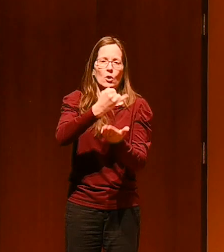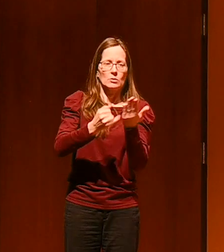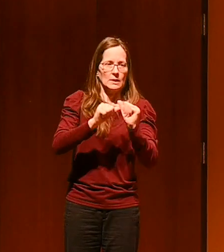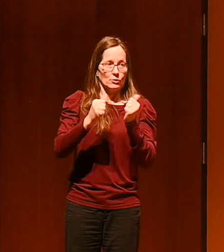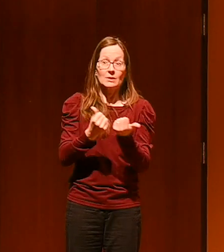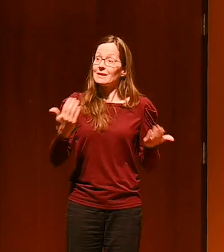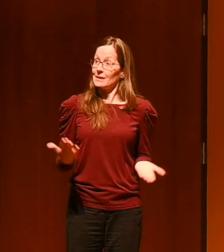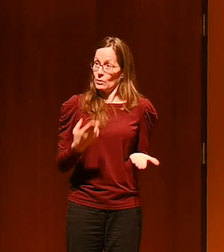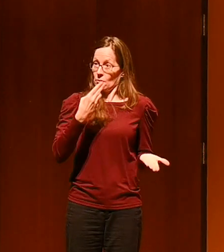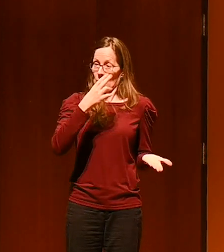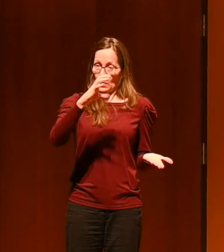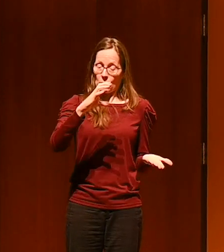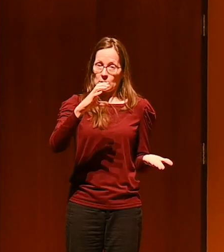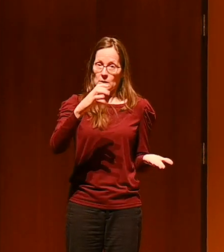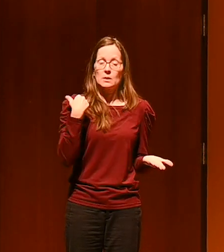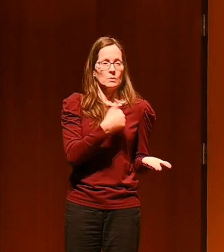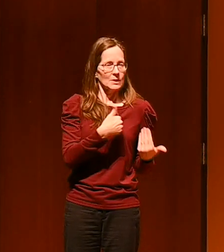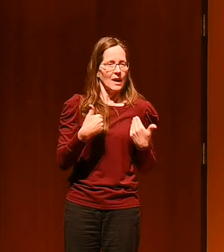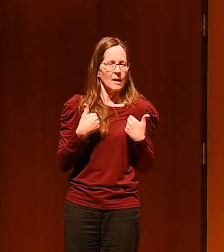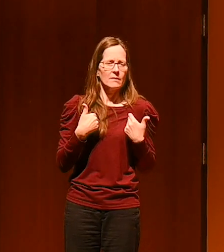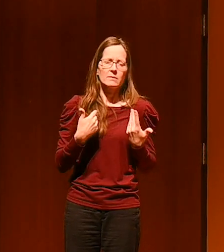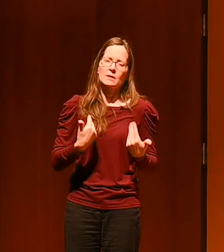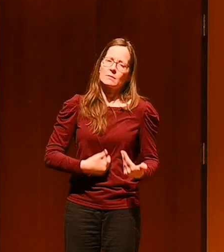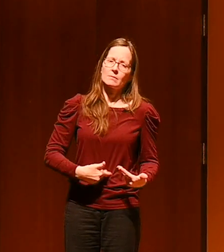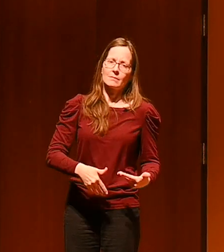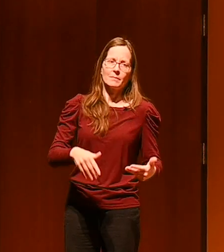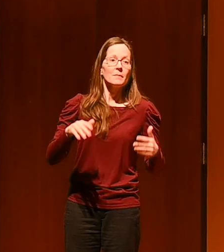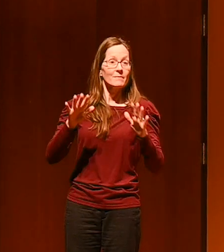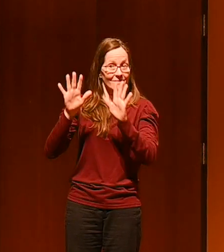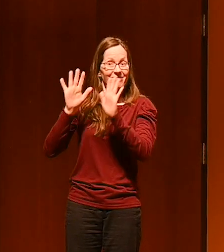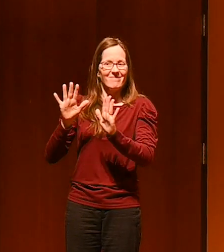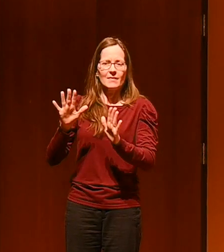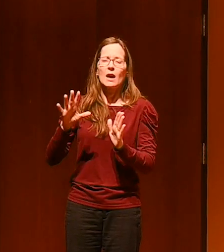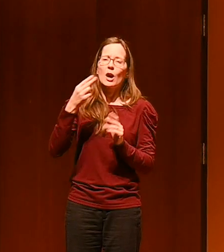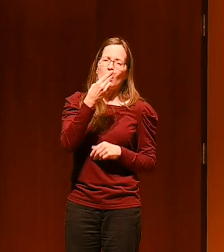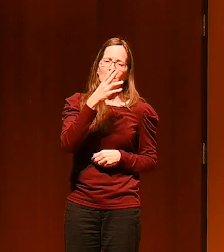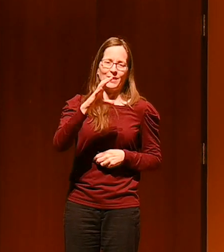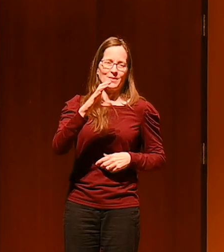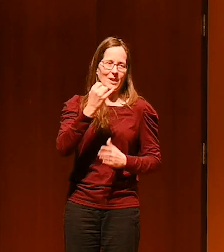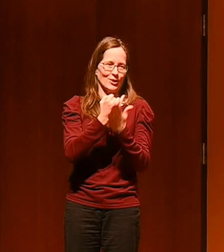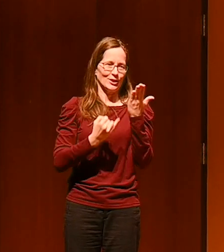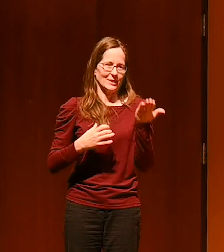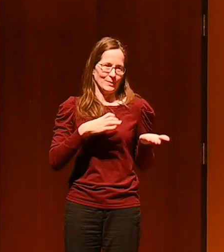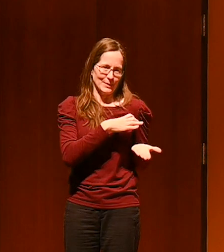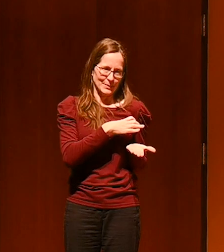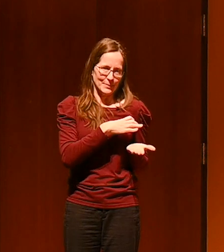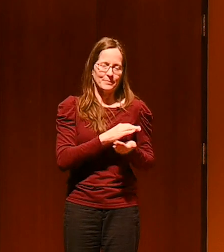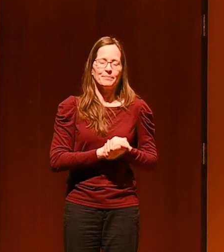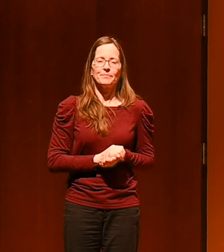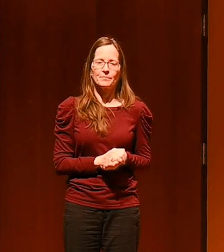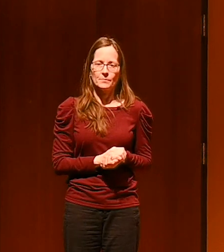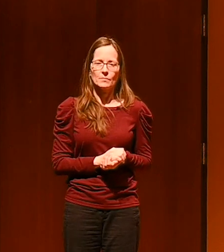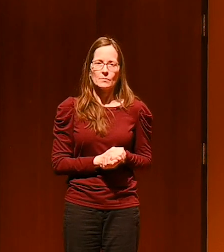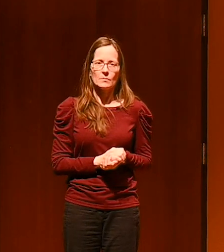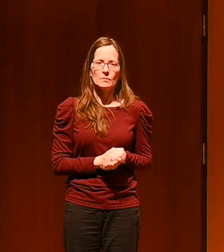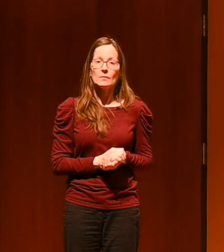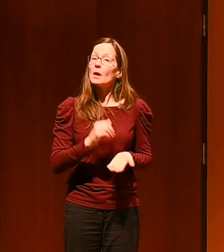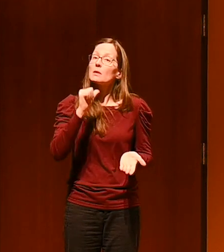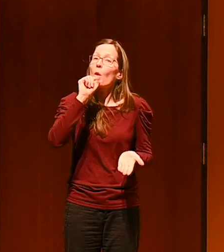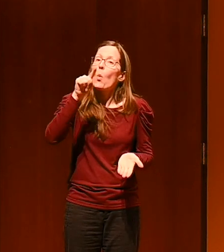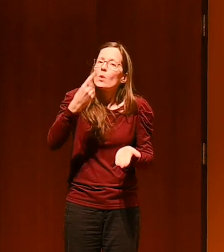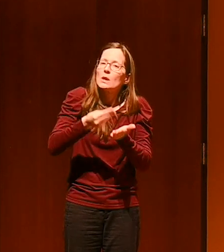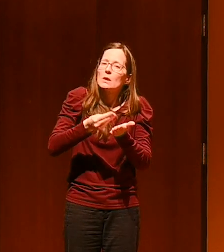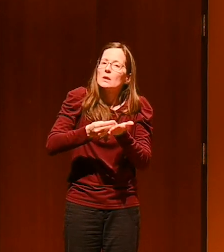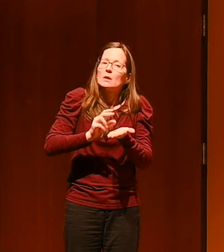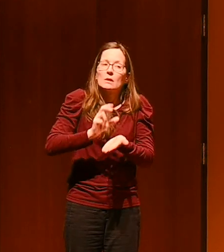Howard County, we have the fantastic Howard County Arts Council. So beyond financial resources, to the tune of